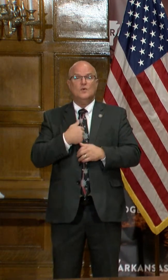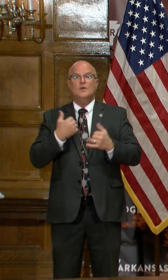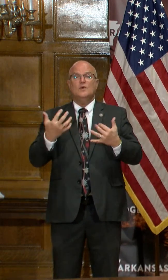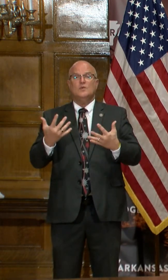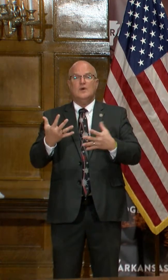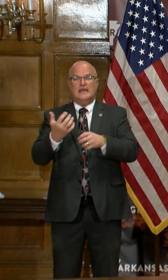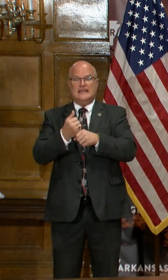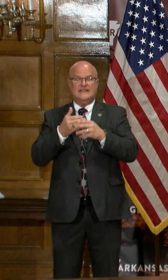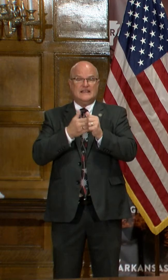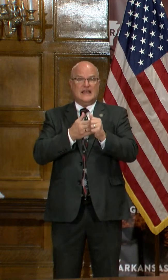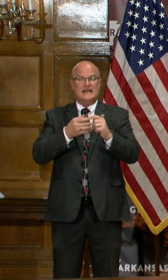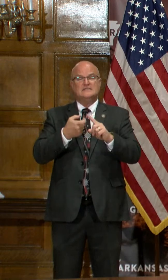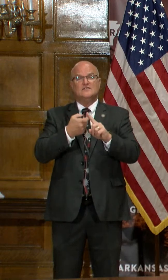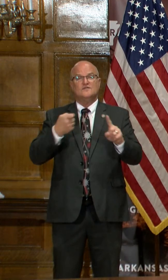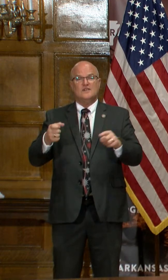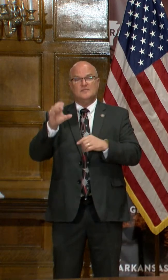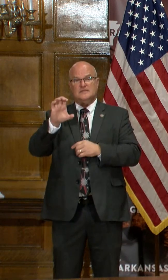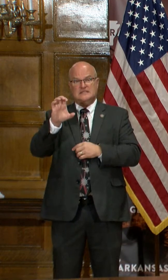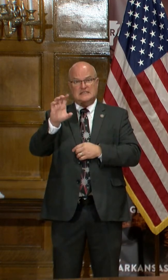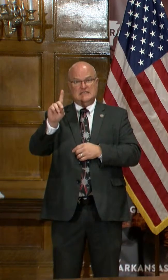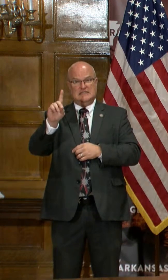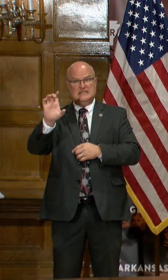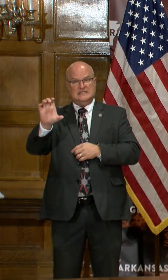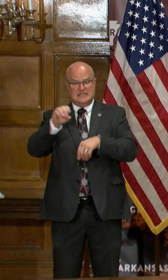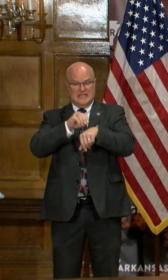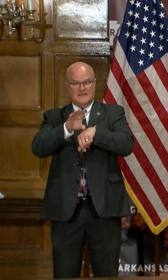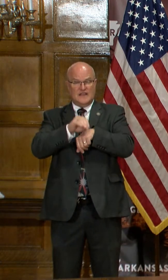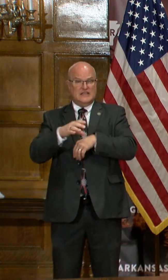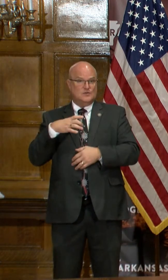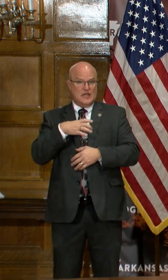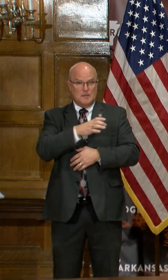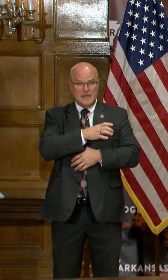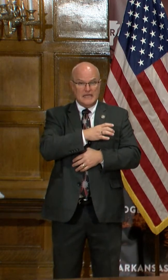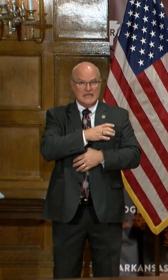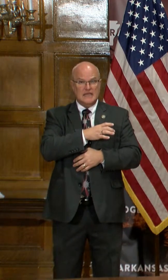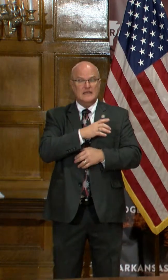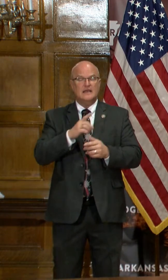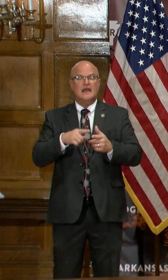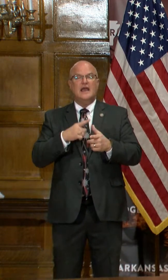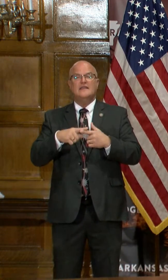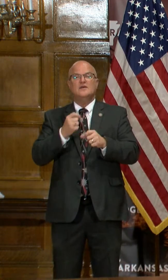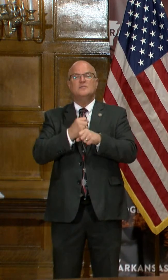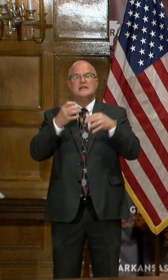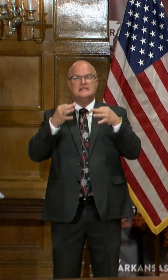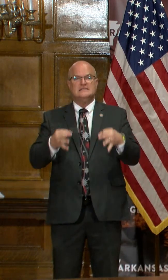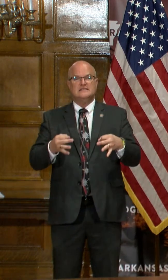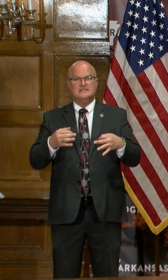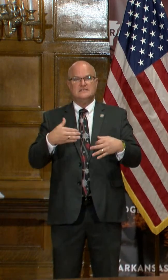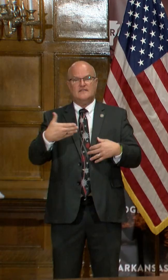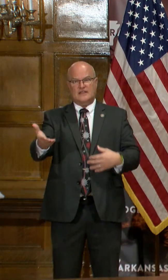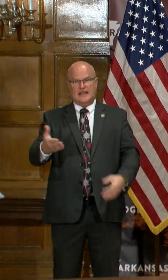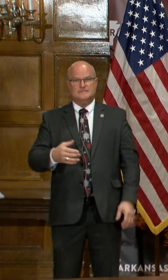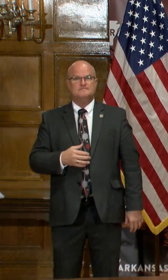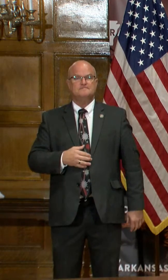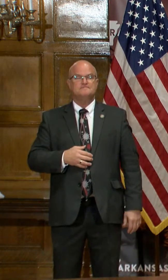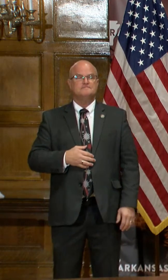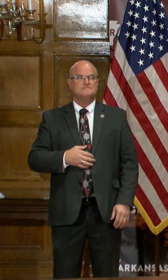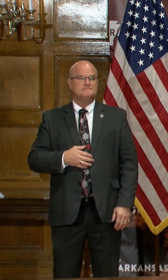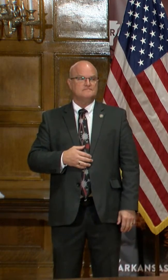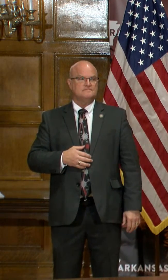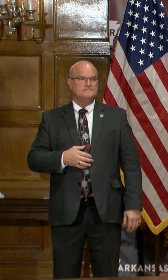and get the guidance from our CDC Advisory Committee, and then we'll make decisions from there.